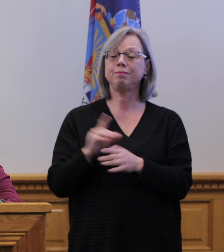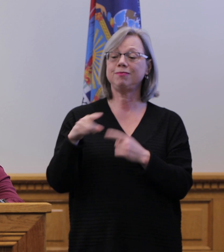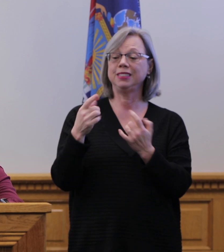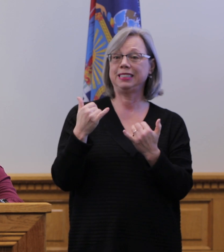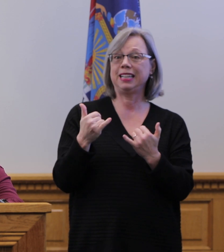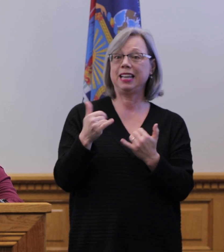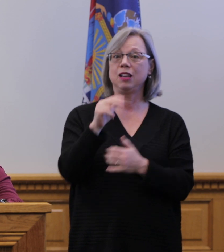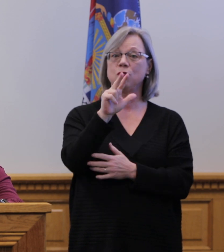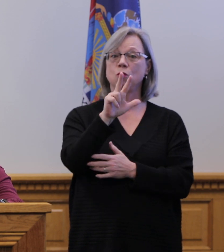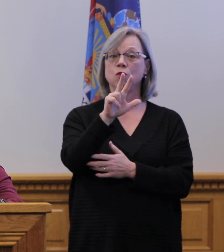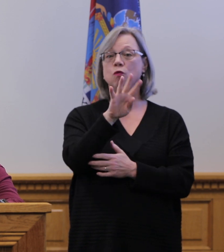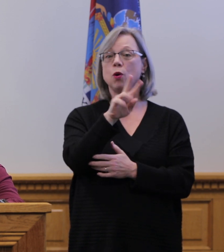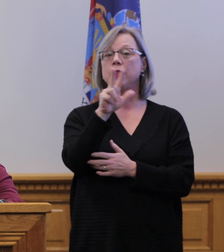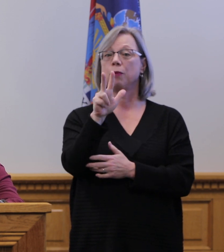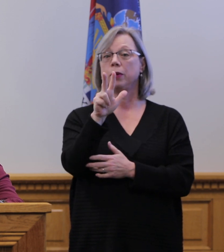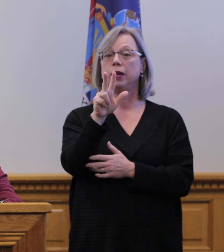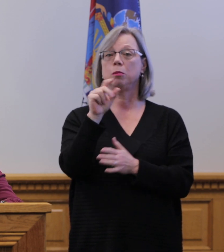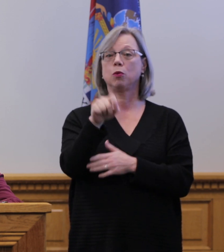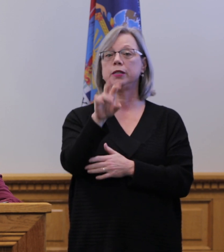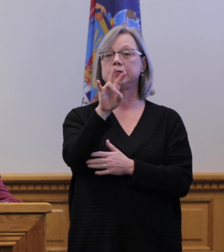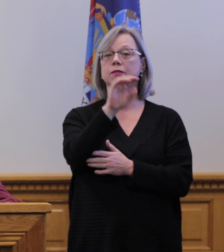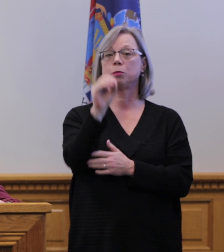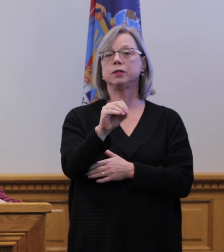of today, 43.7% or